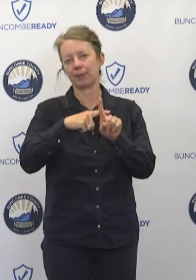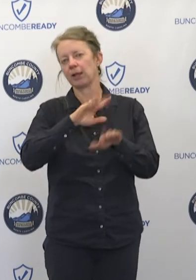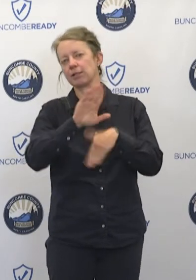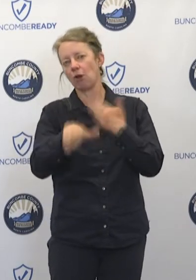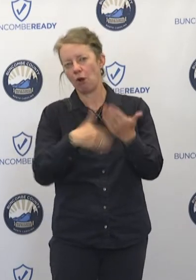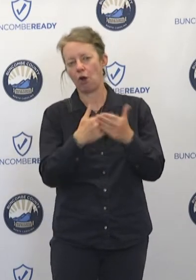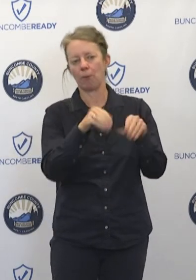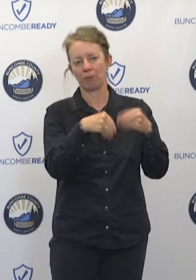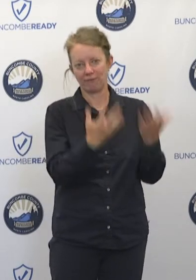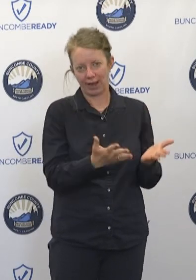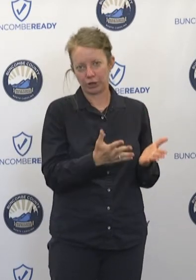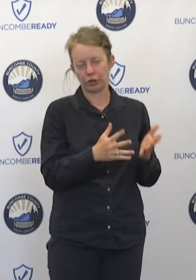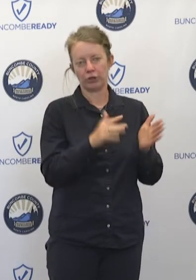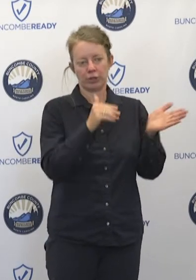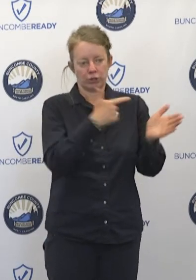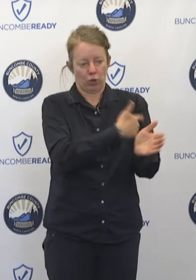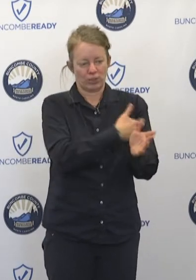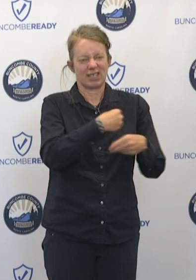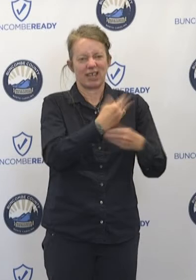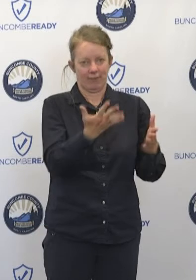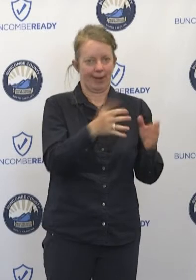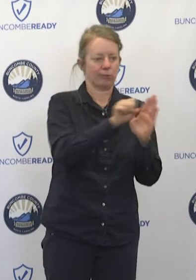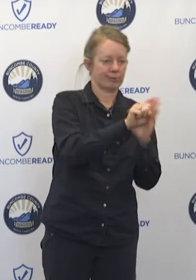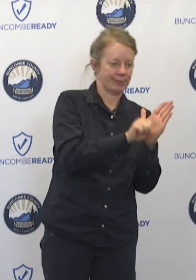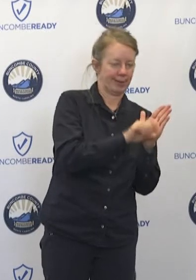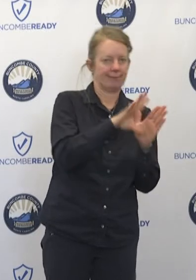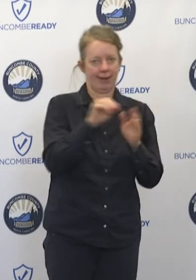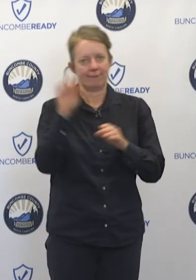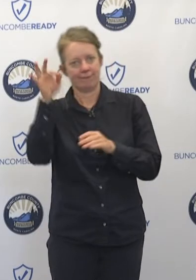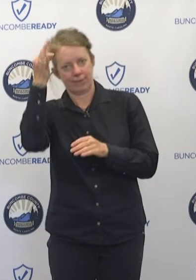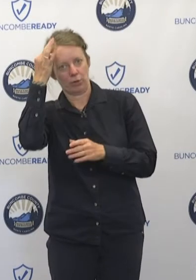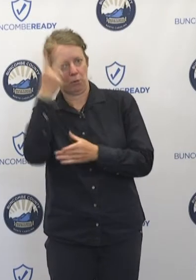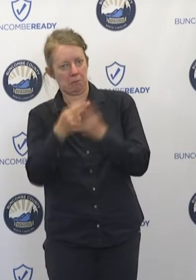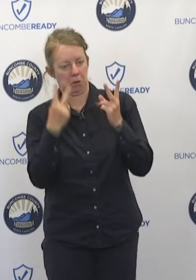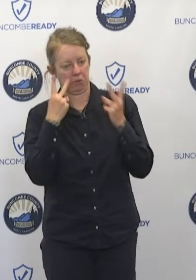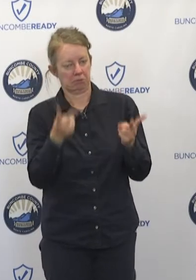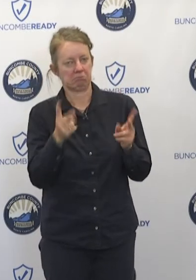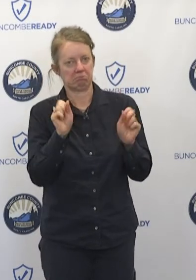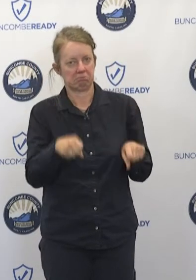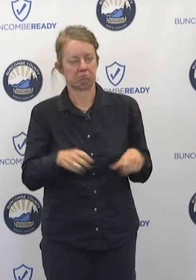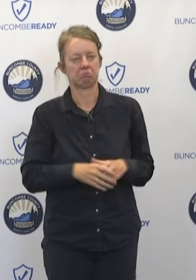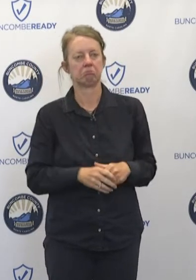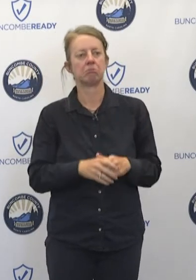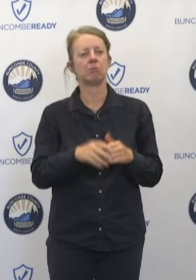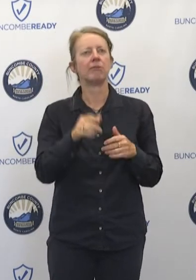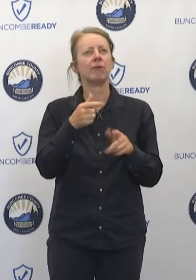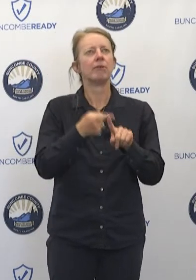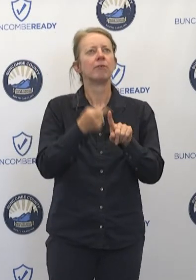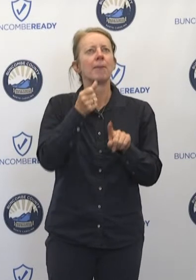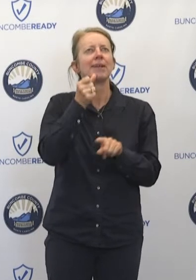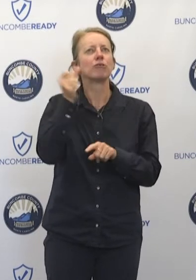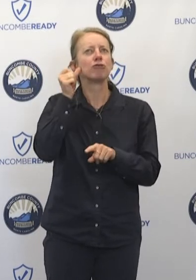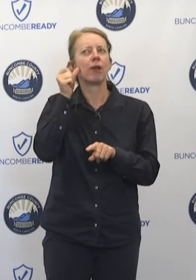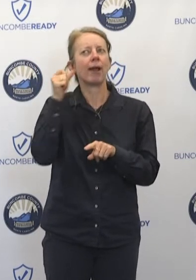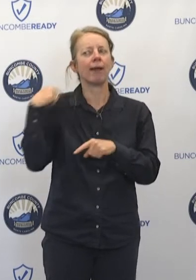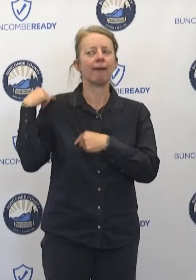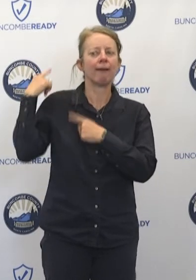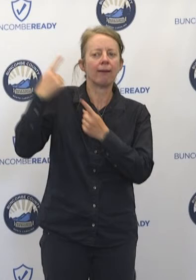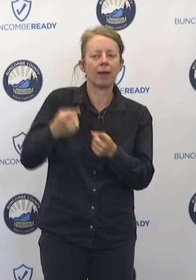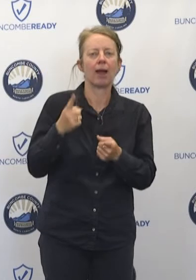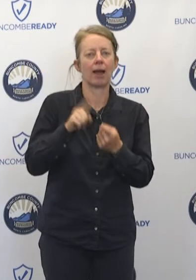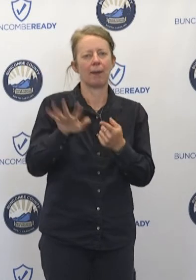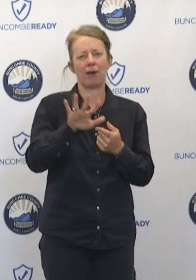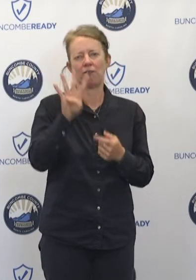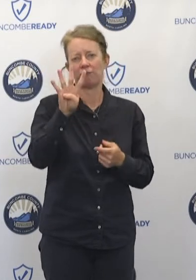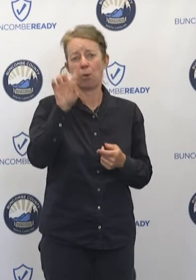administered, both state and federal. As of yesterday, about 4.7 million total doses